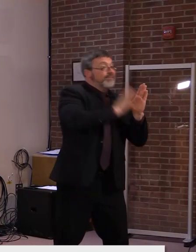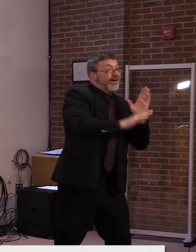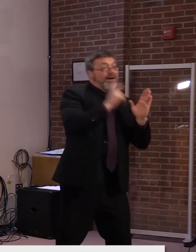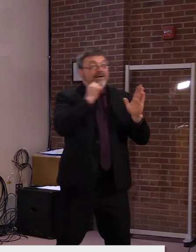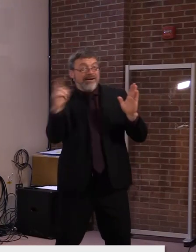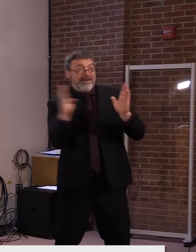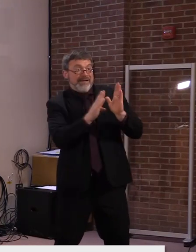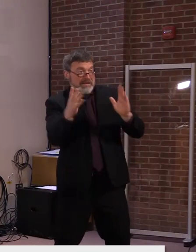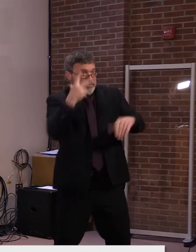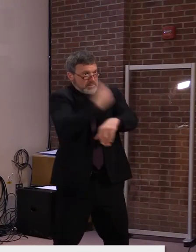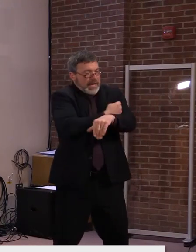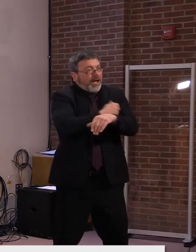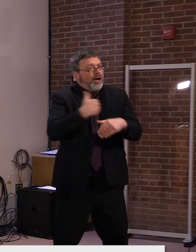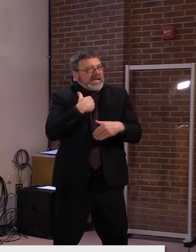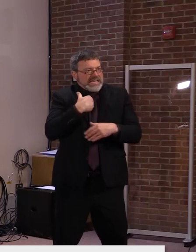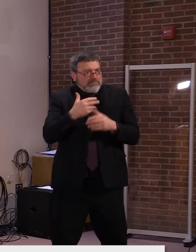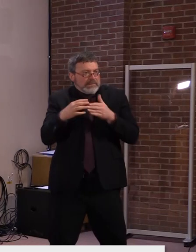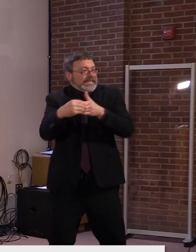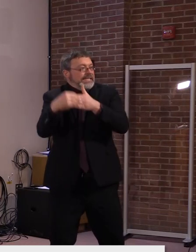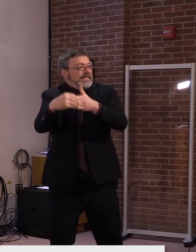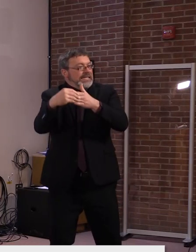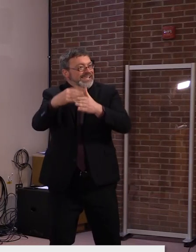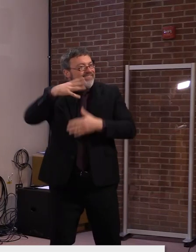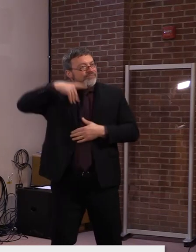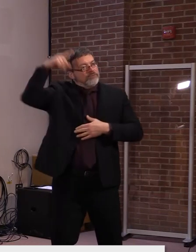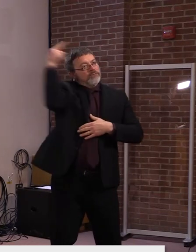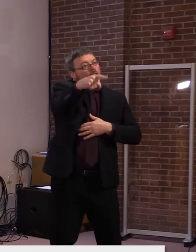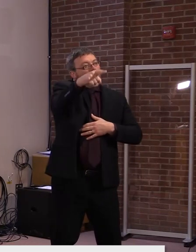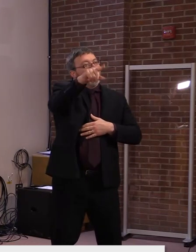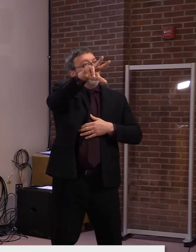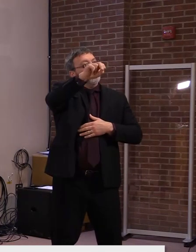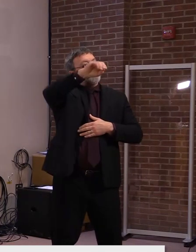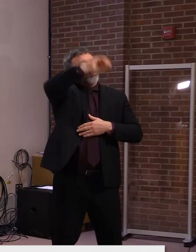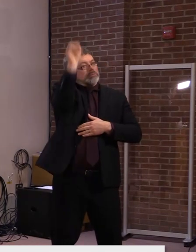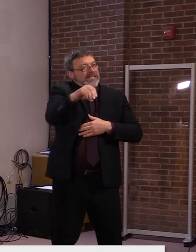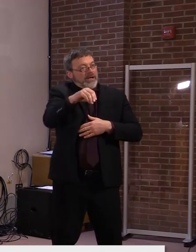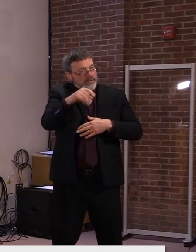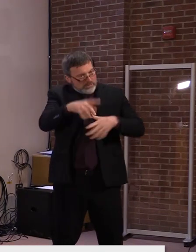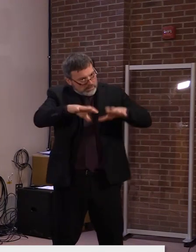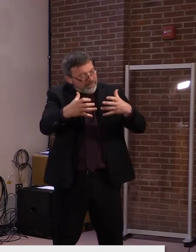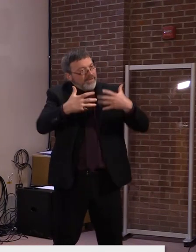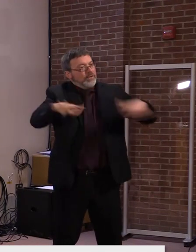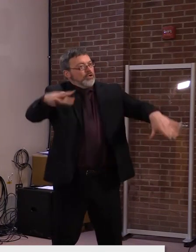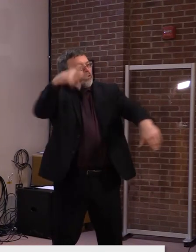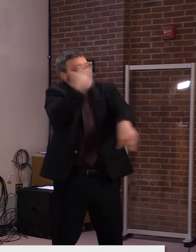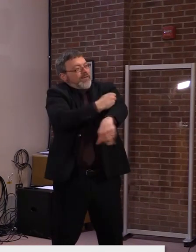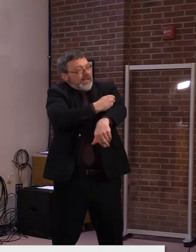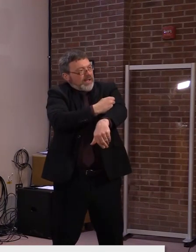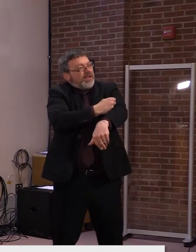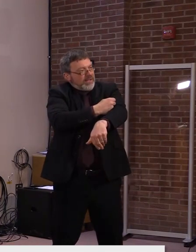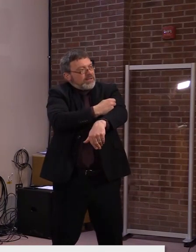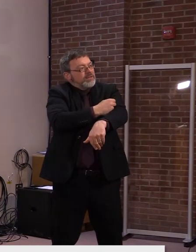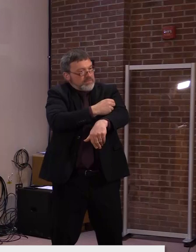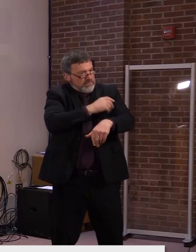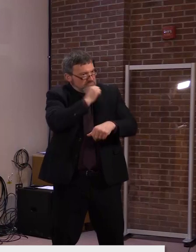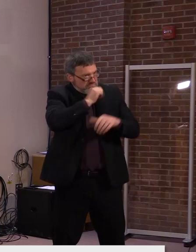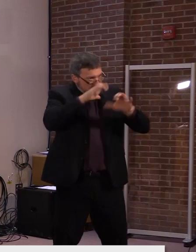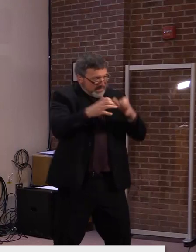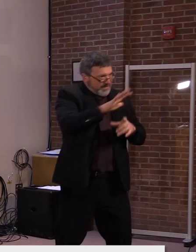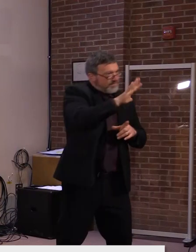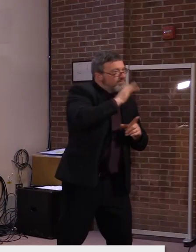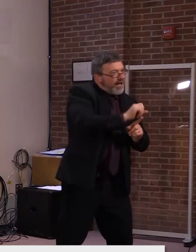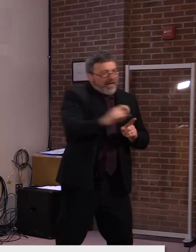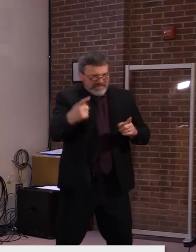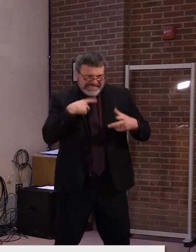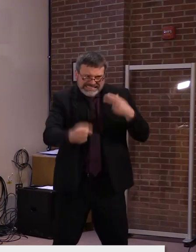the CDC, is number one in terms of 5 to 11-year-old vaccinations at about 30% of the eligible population. You can see that much